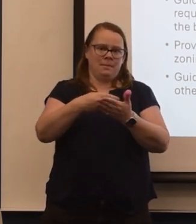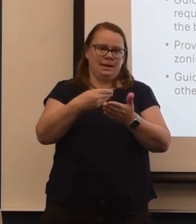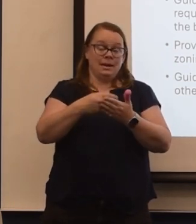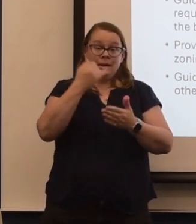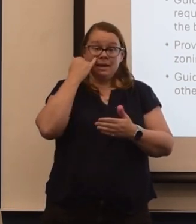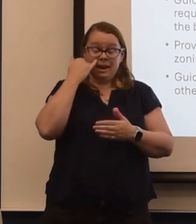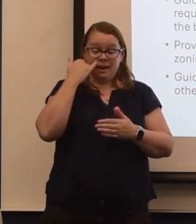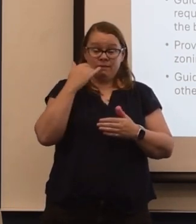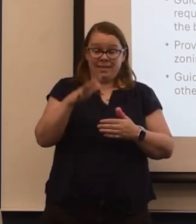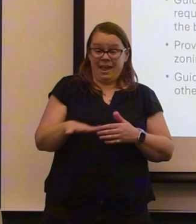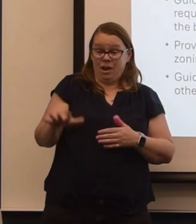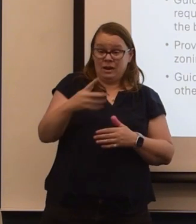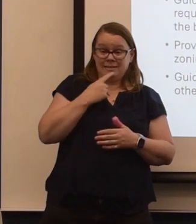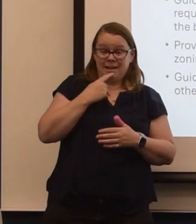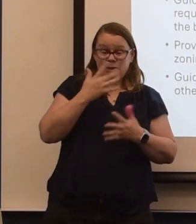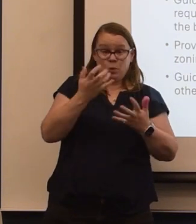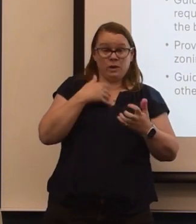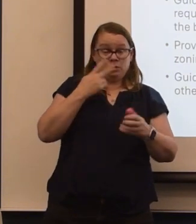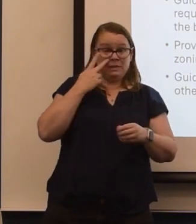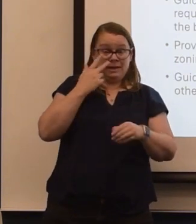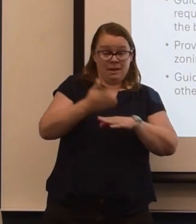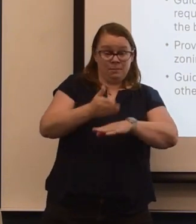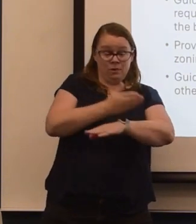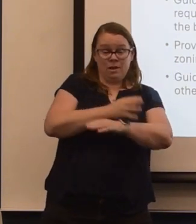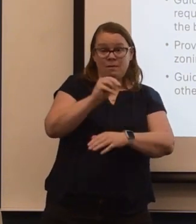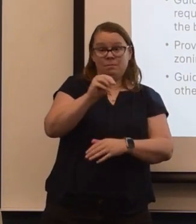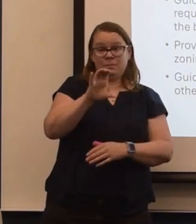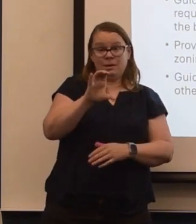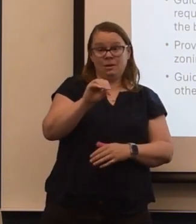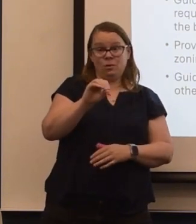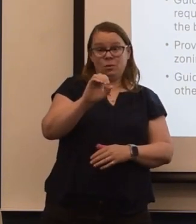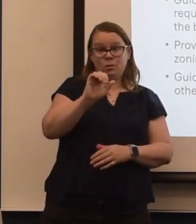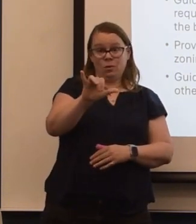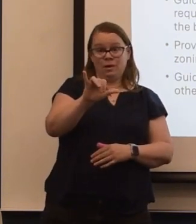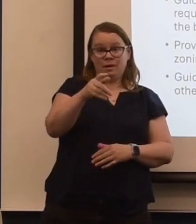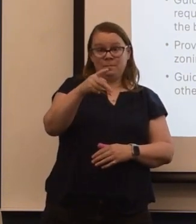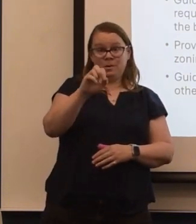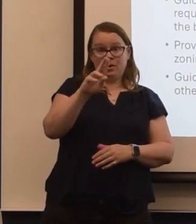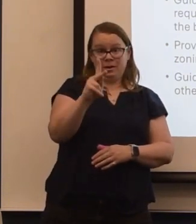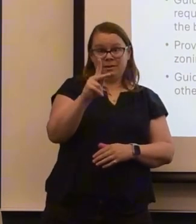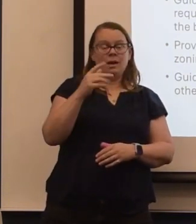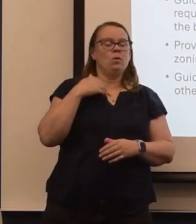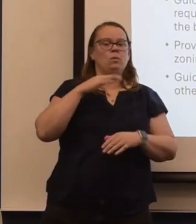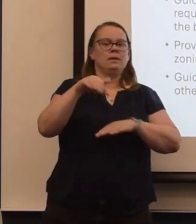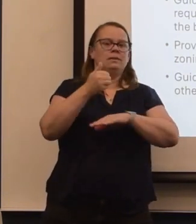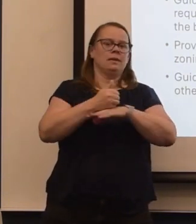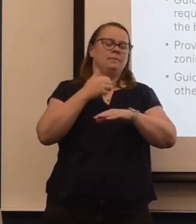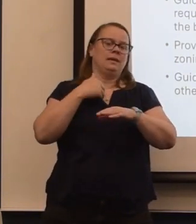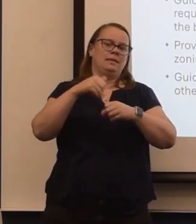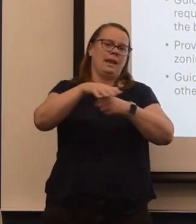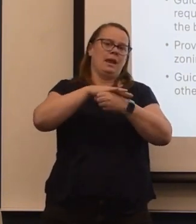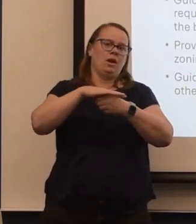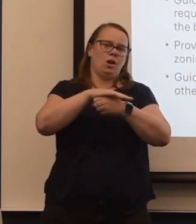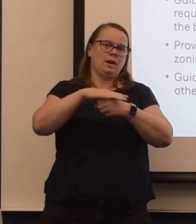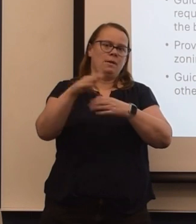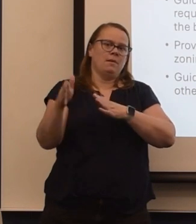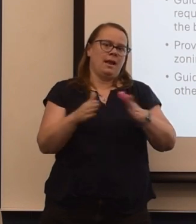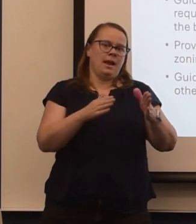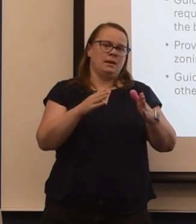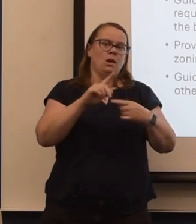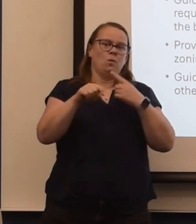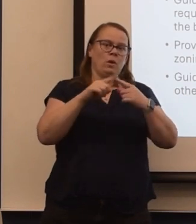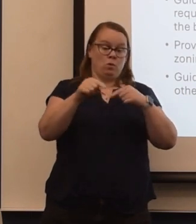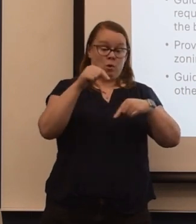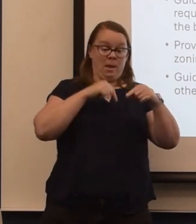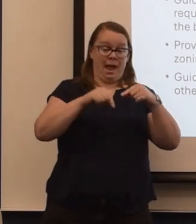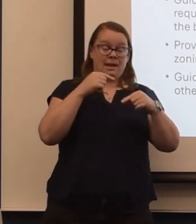we want to see improvements at McCoy Park, and we put that in this area plan, when the neighborhood goes back to apply for a PIAC,